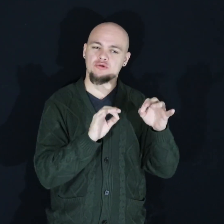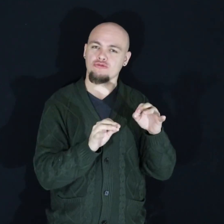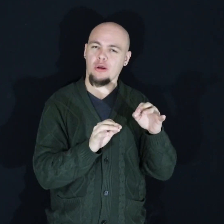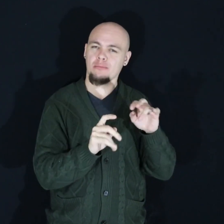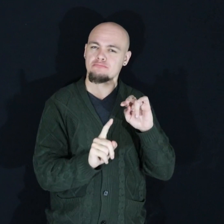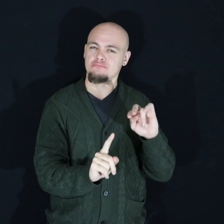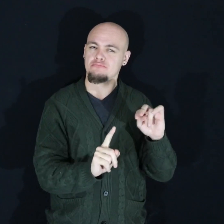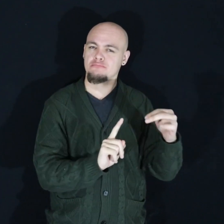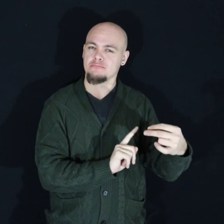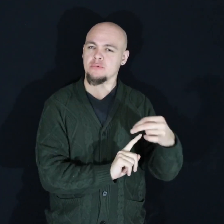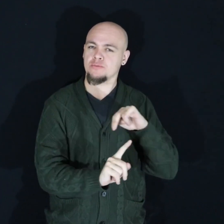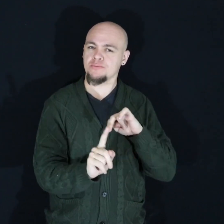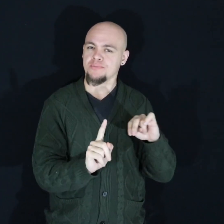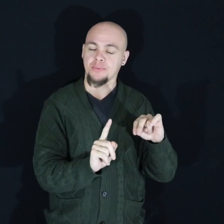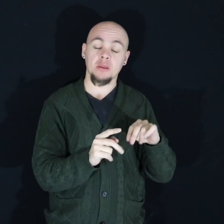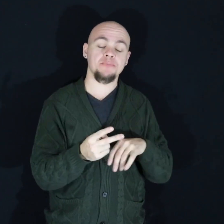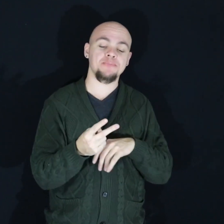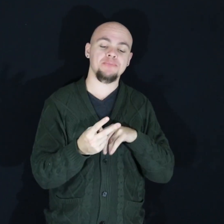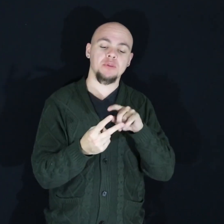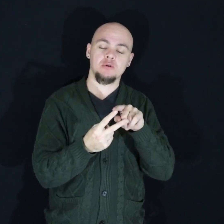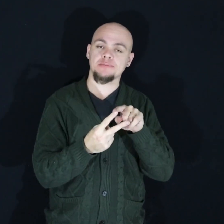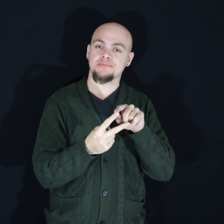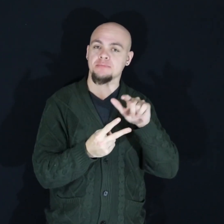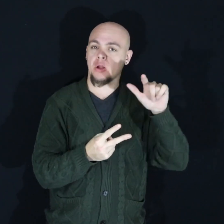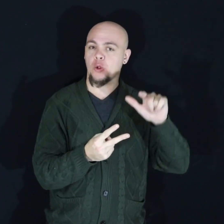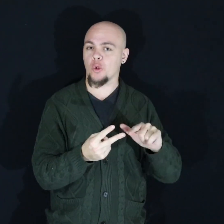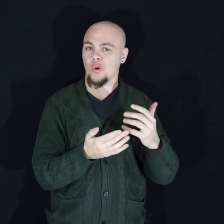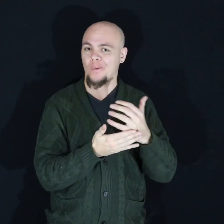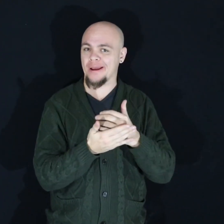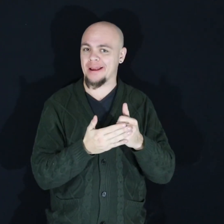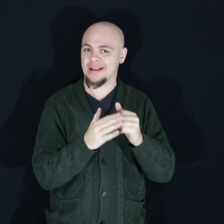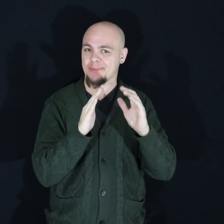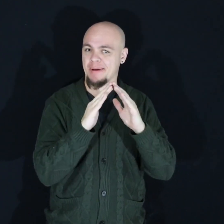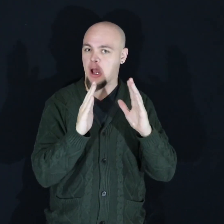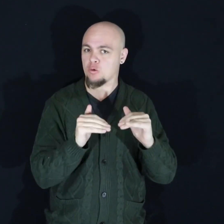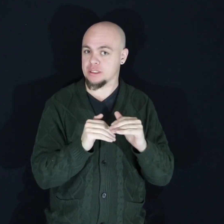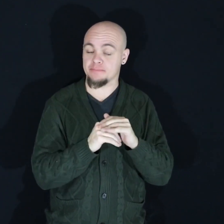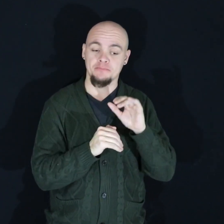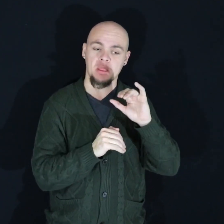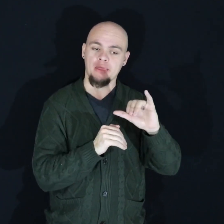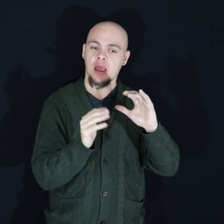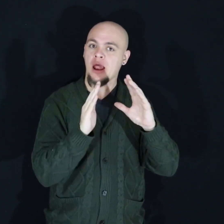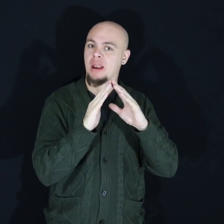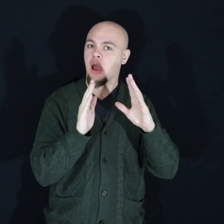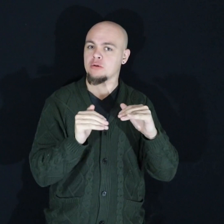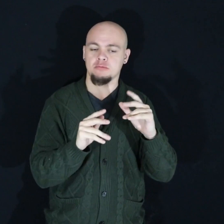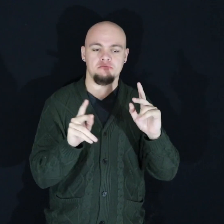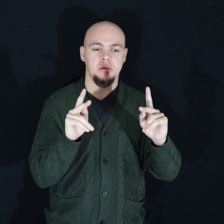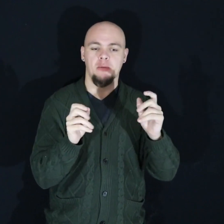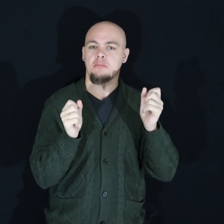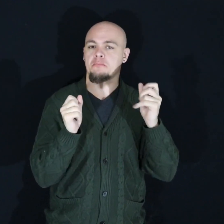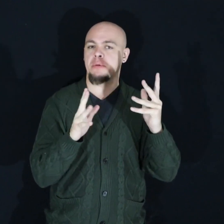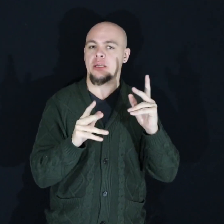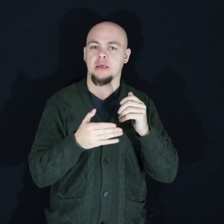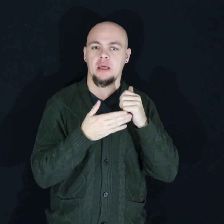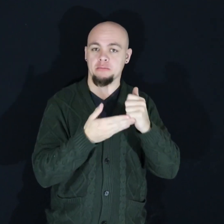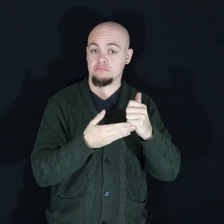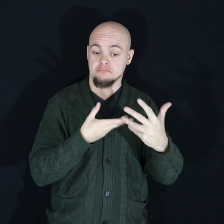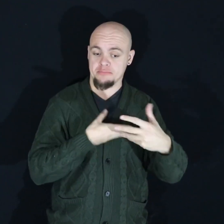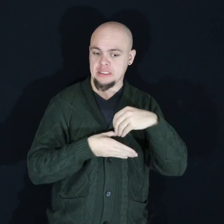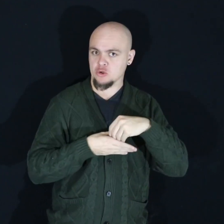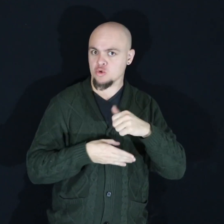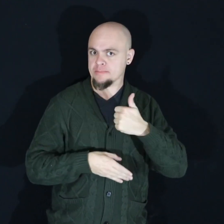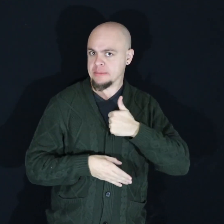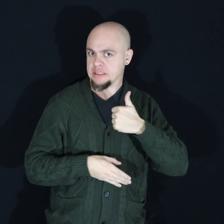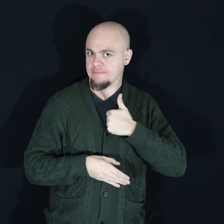of it. On one side, we have low-income housing. This type of housing has helped a lot of people, and I include myself